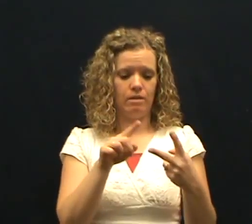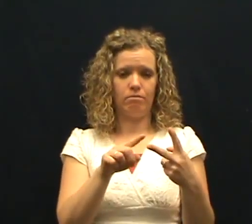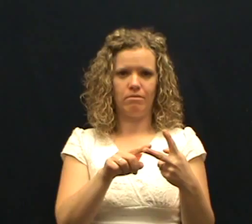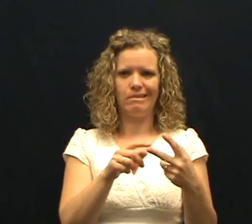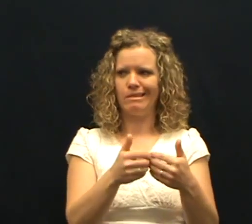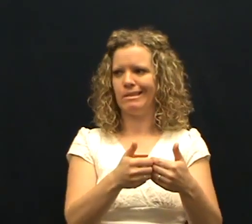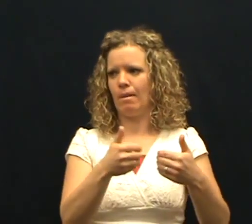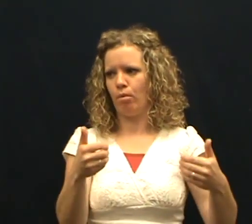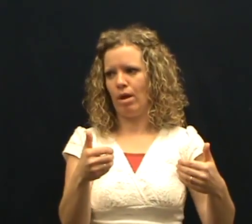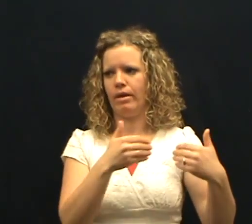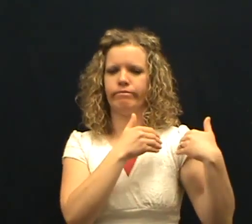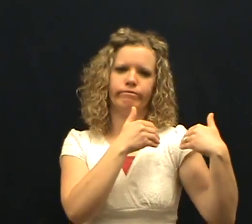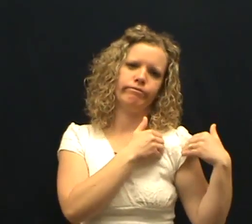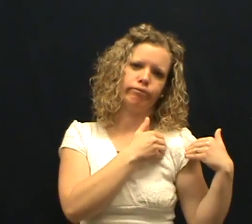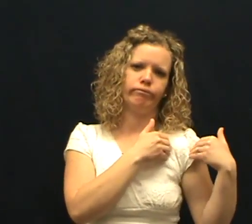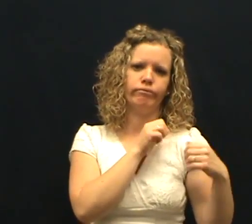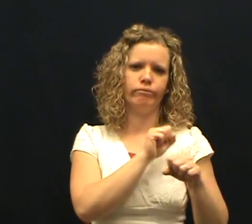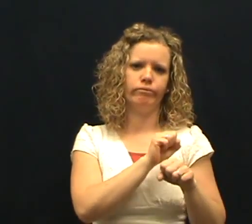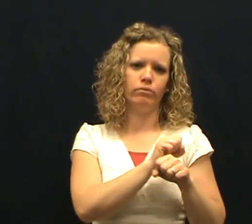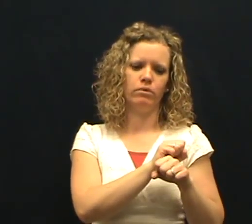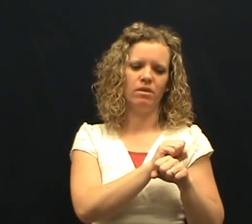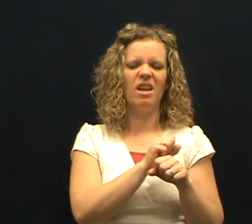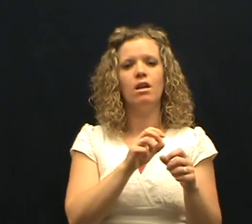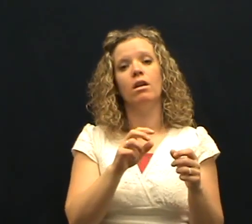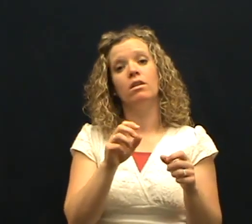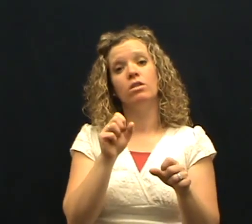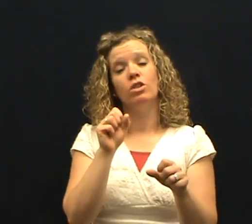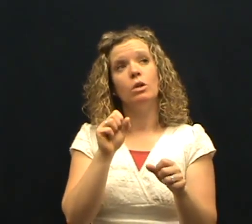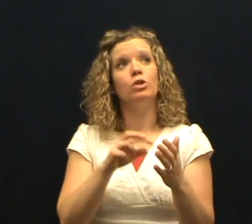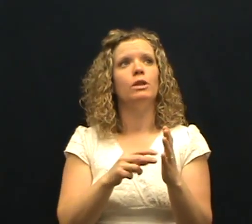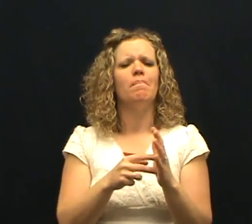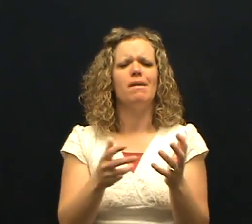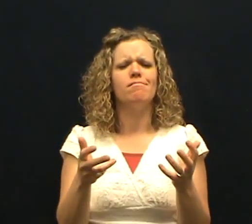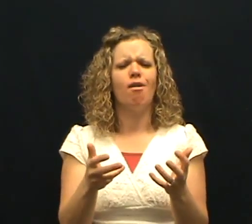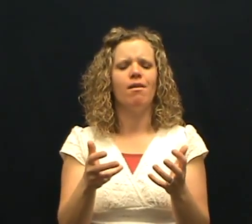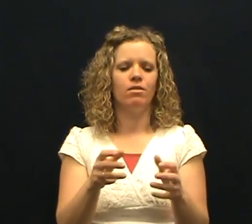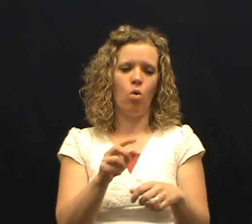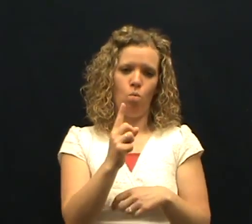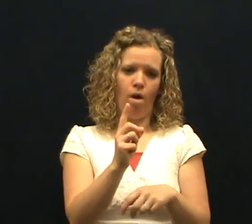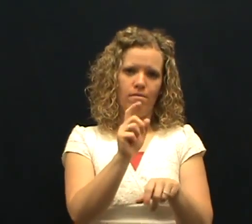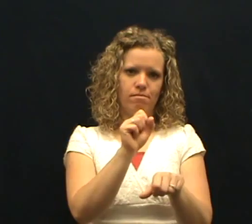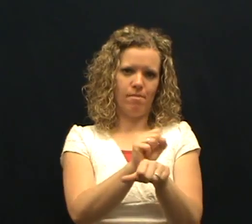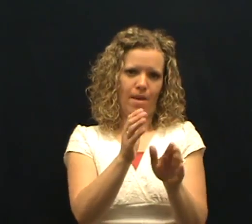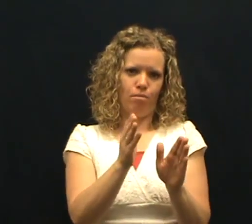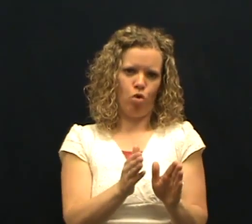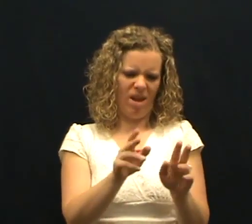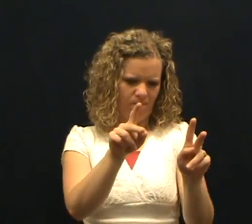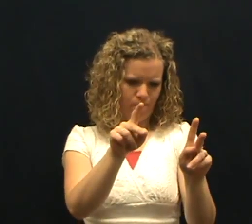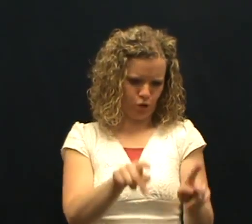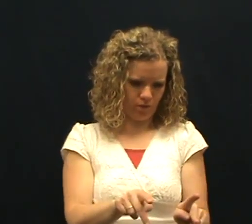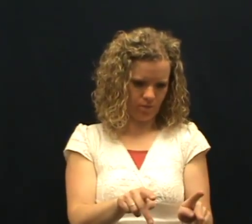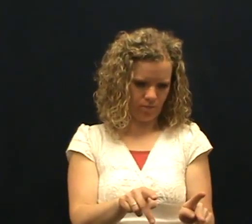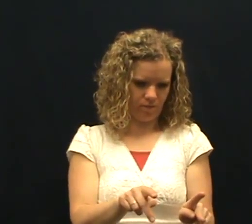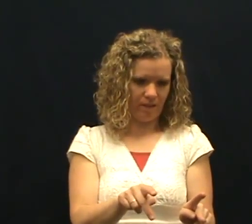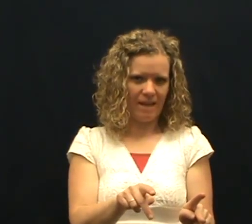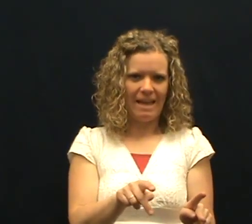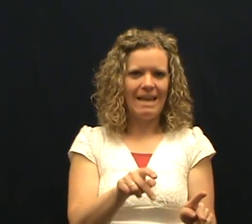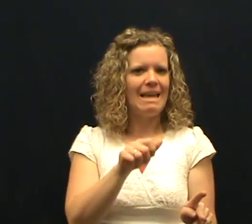That means that one employee should not be responsible for all parts of the process. In other words,